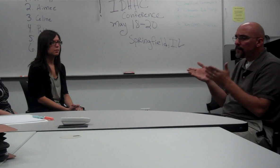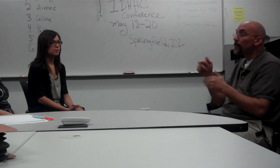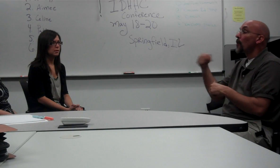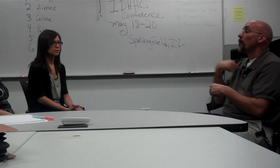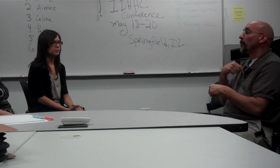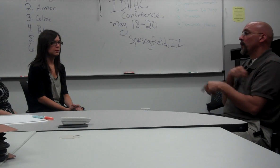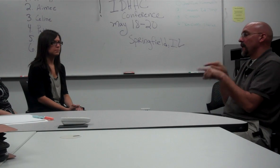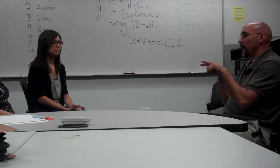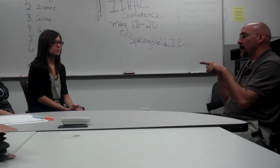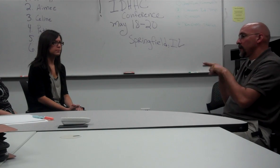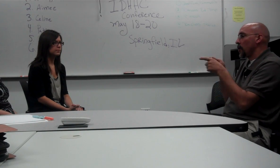things for them.